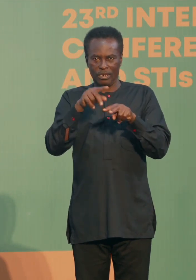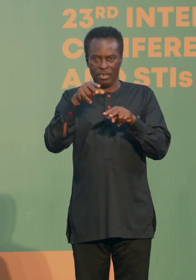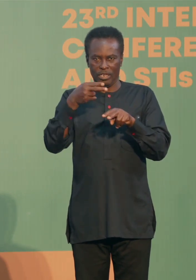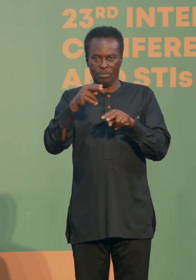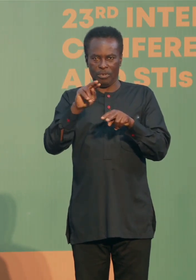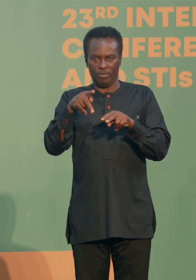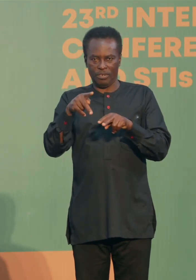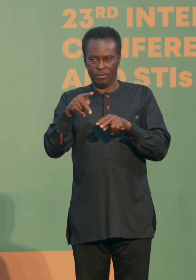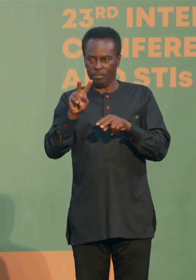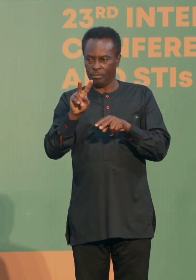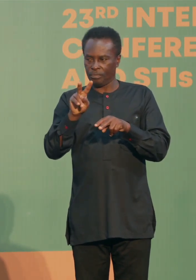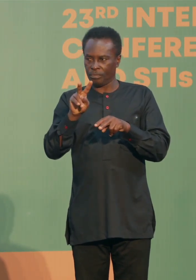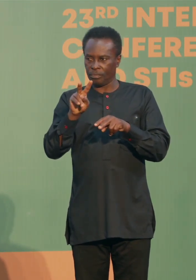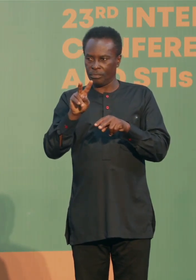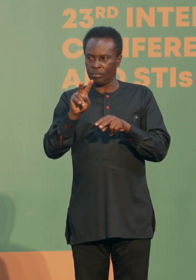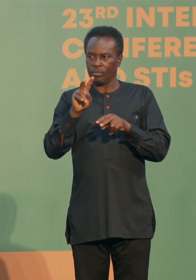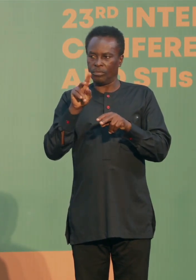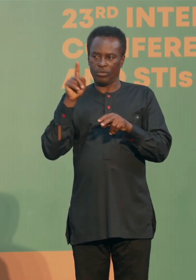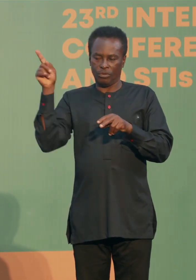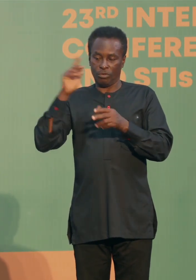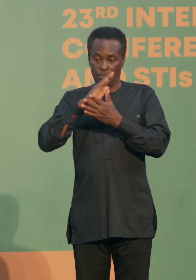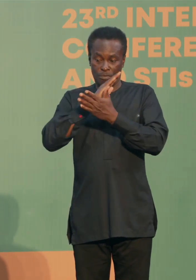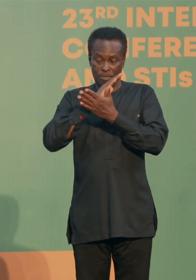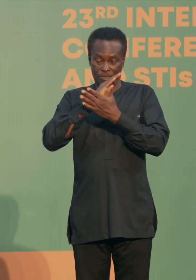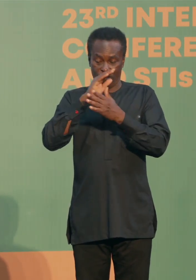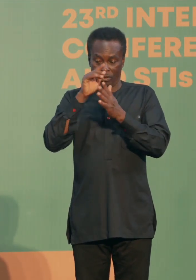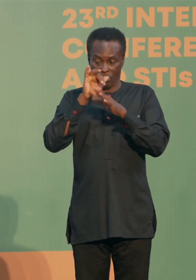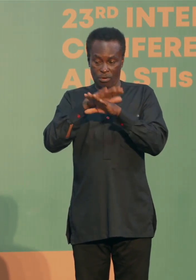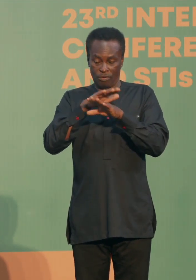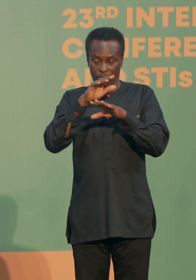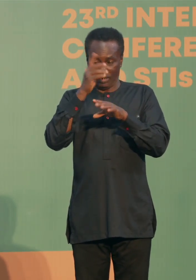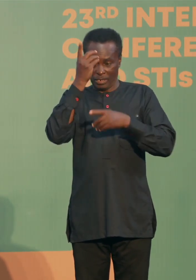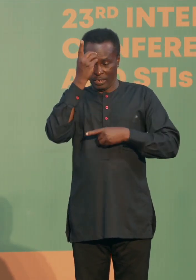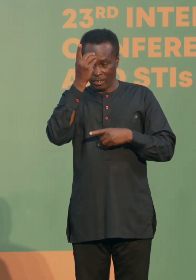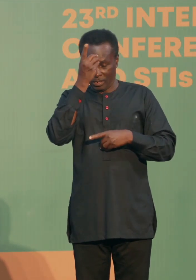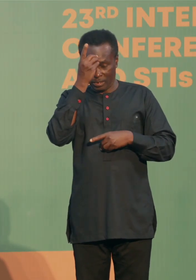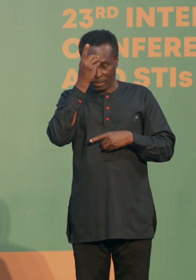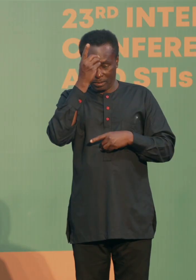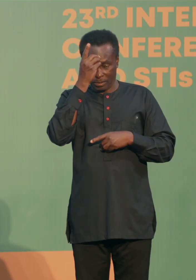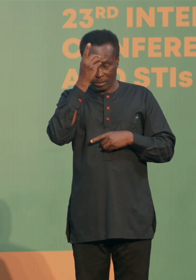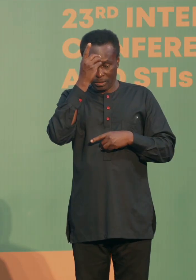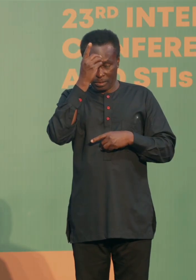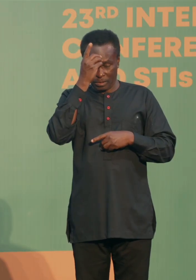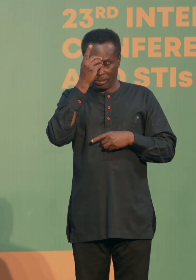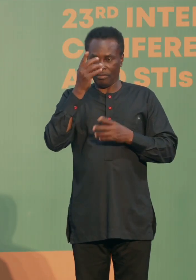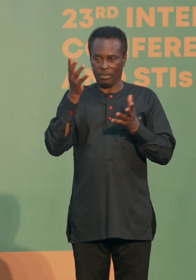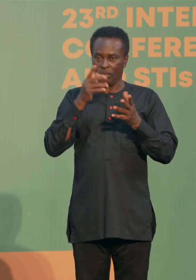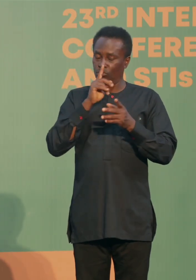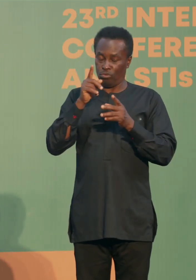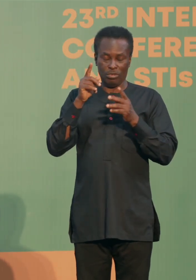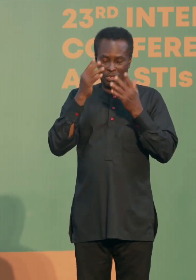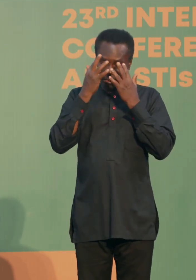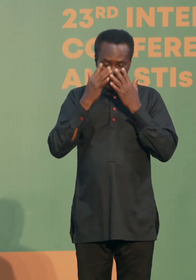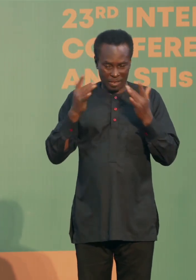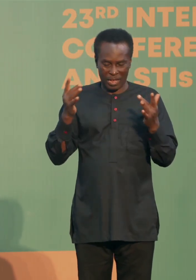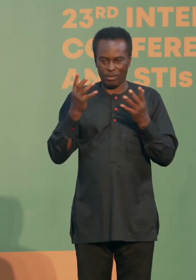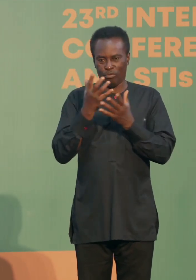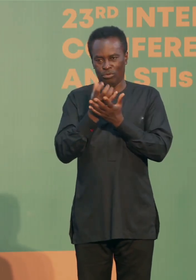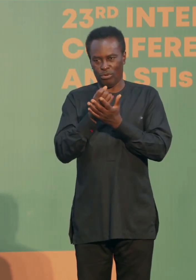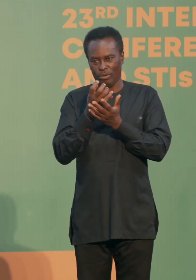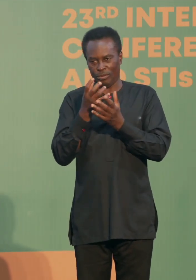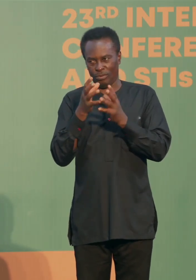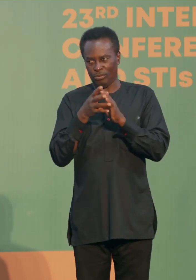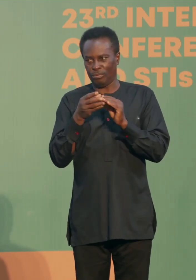of the cervix is a preventable disease, and yet it's quite a tragedy. And in